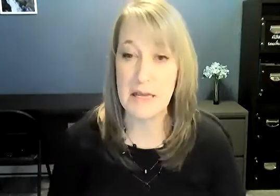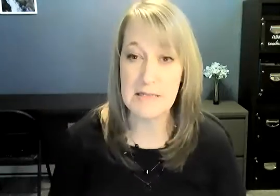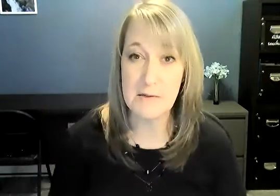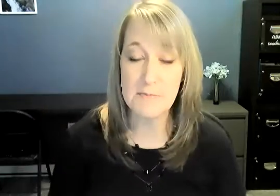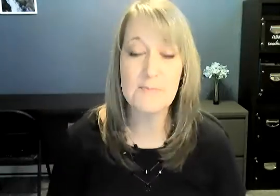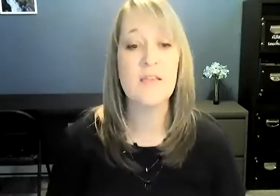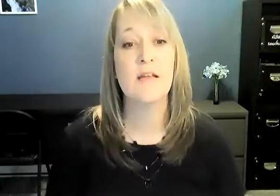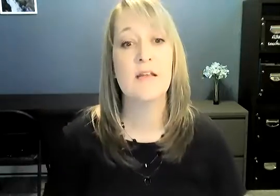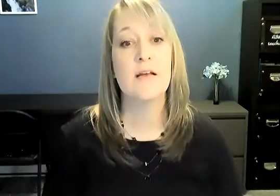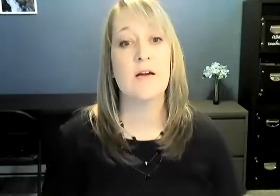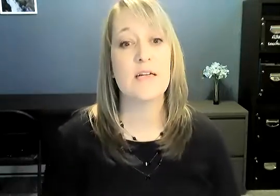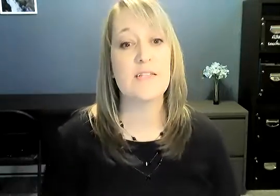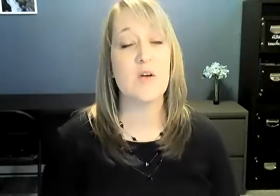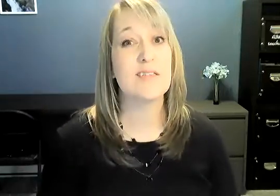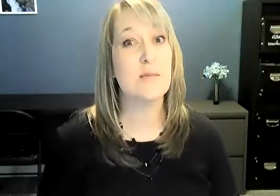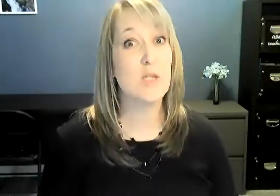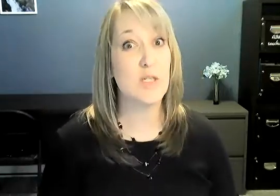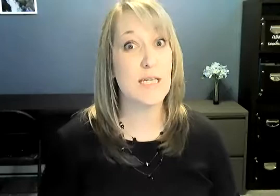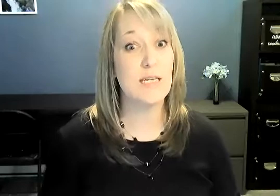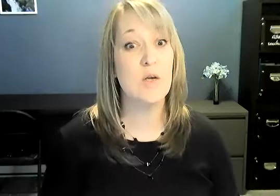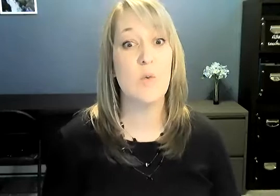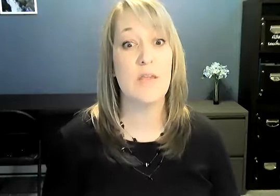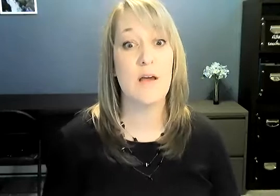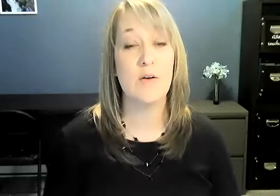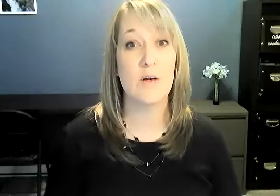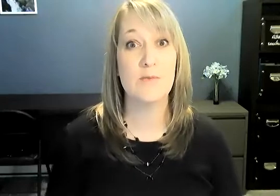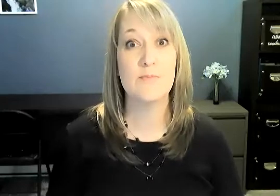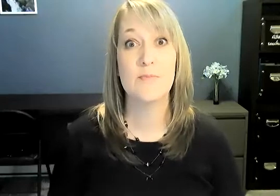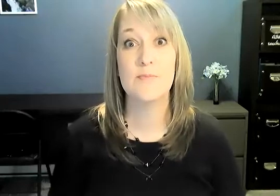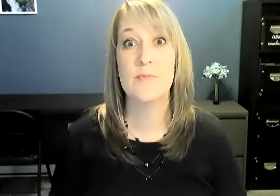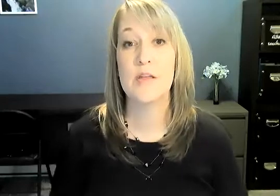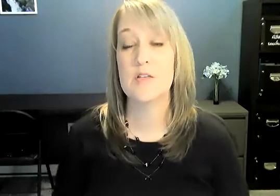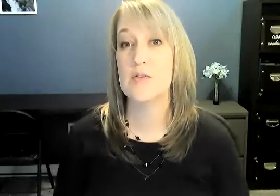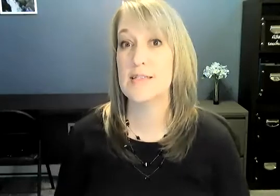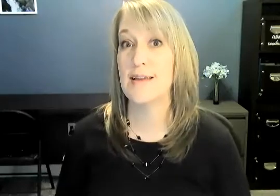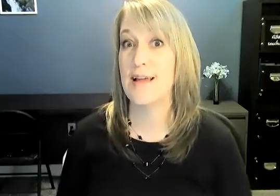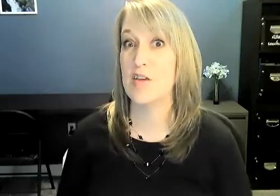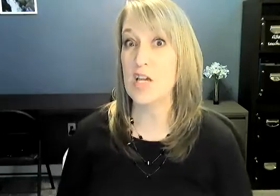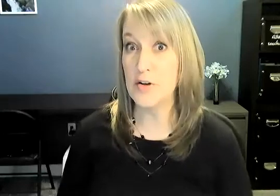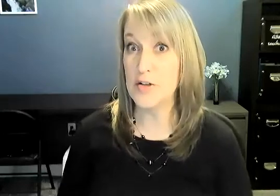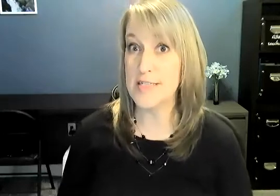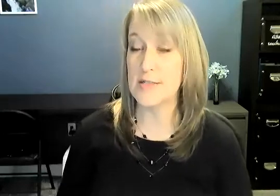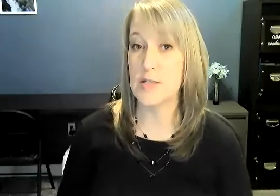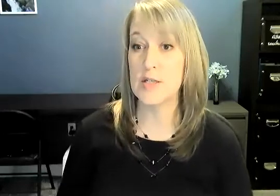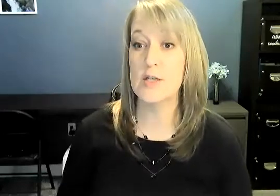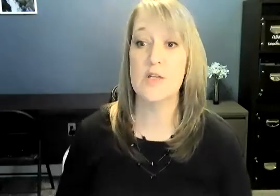ASL. All right, so similarly with younger. So if you're saying I have a younger sister, you would